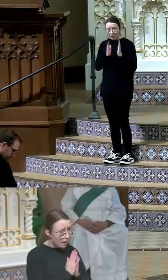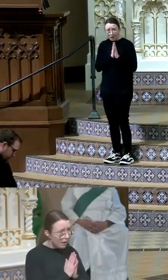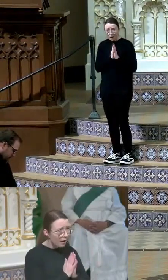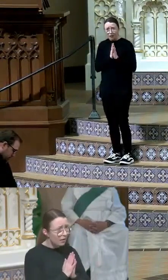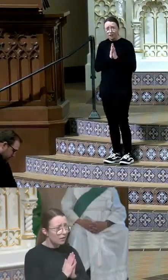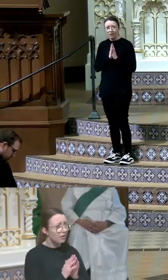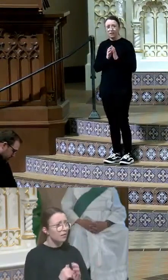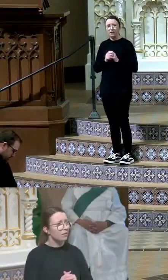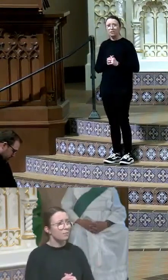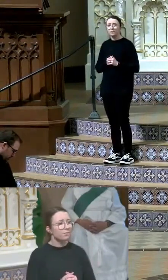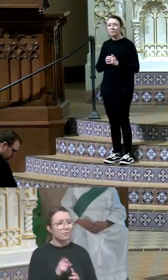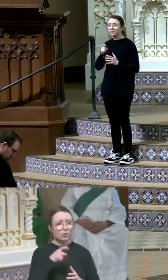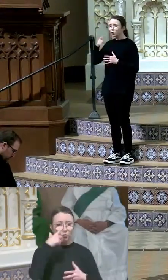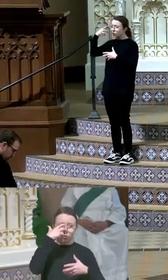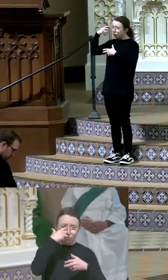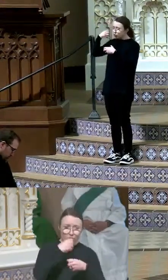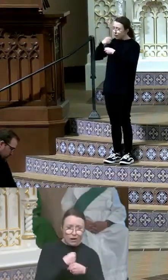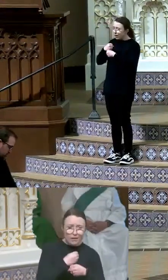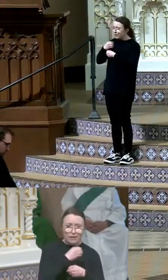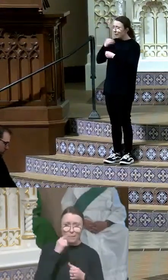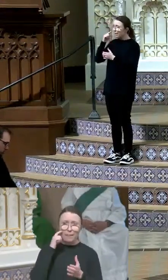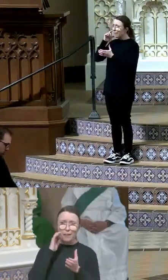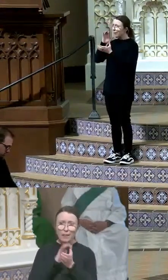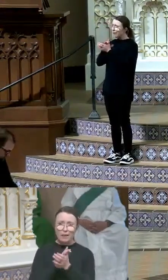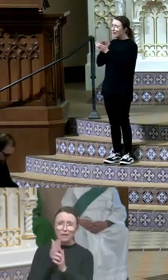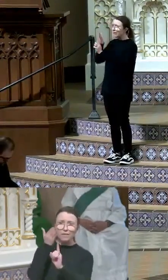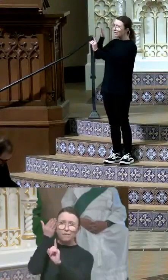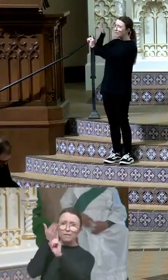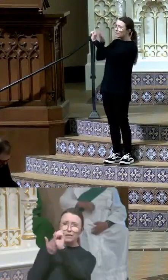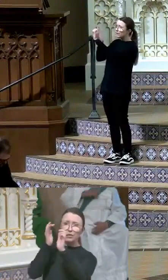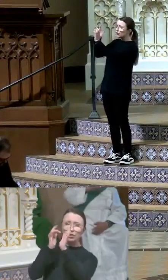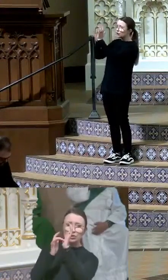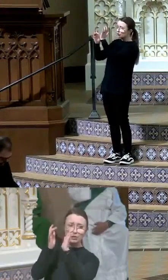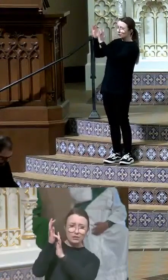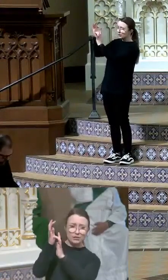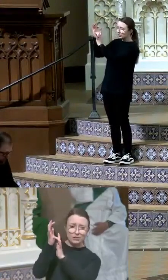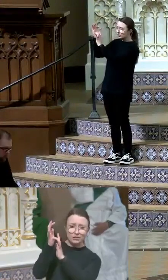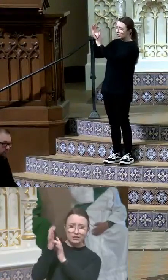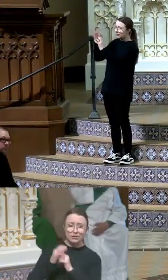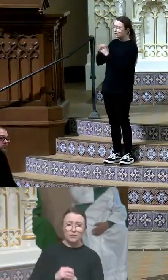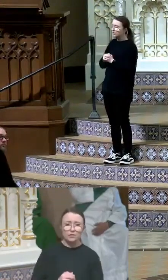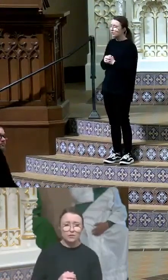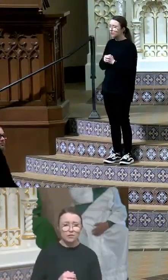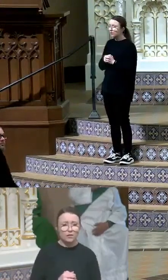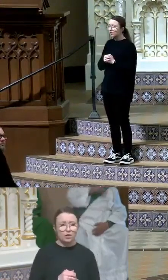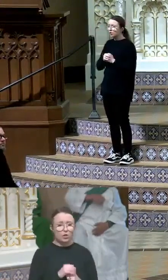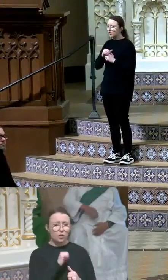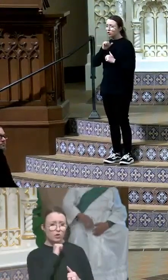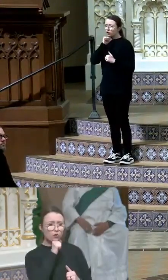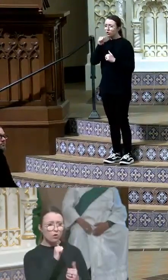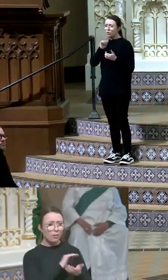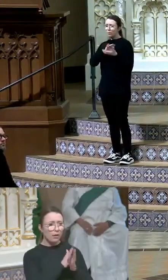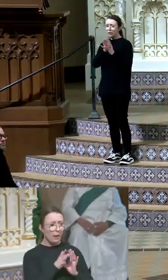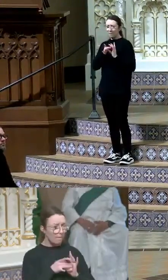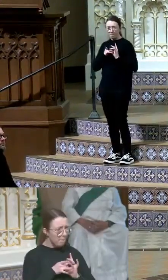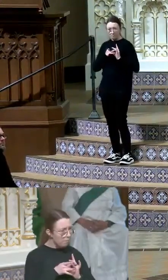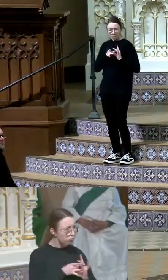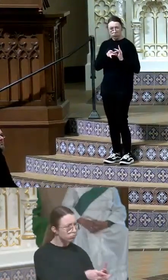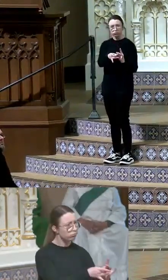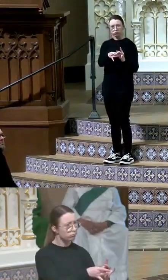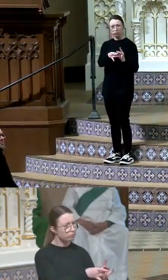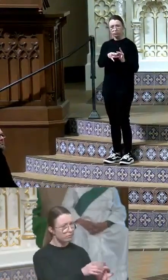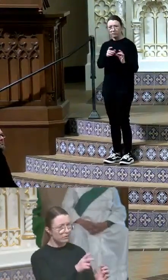Trust and believe in me. Do not ascribe loyalty to the things that